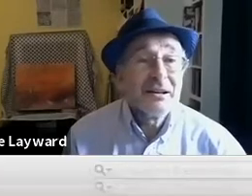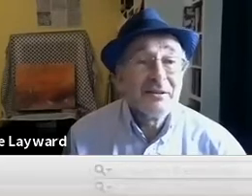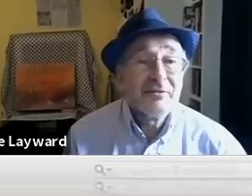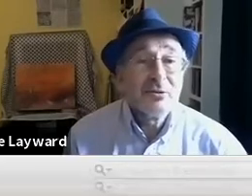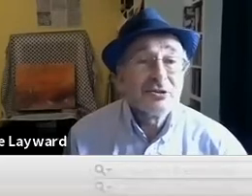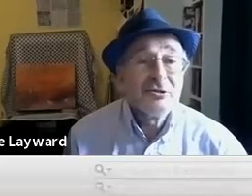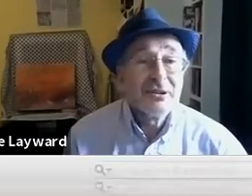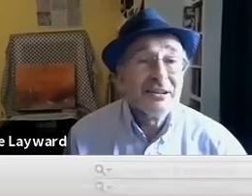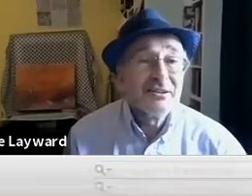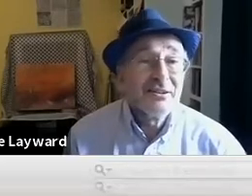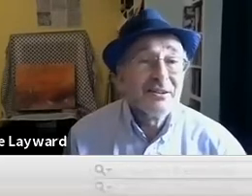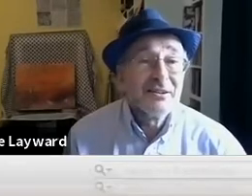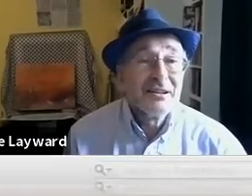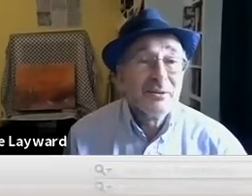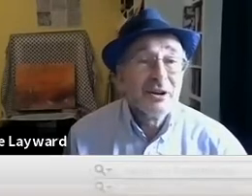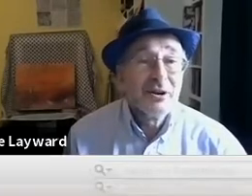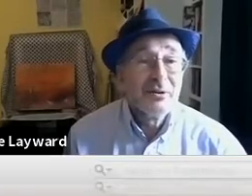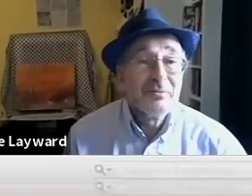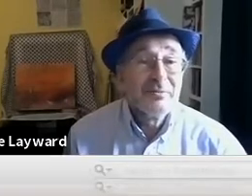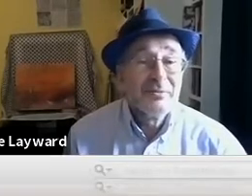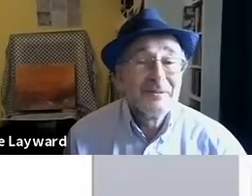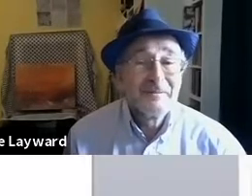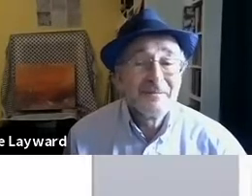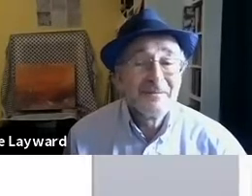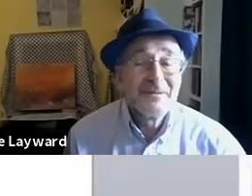Okay, full screen. Here we go.